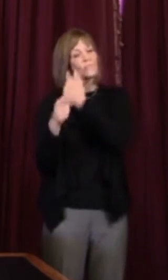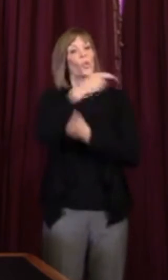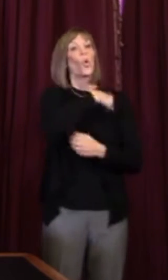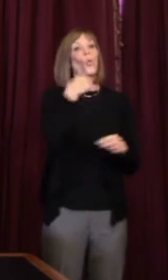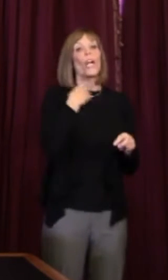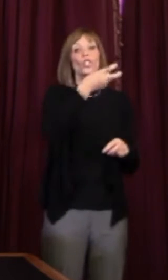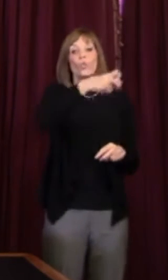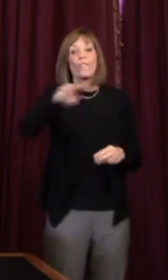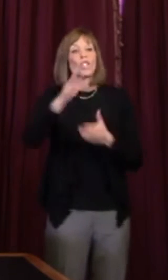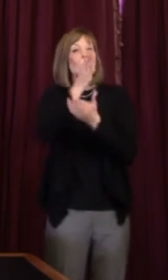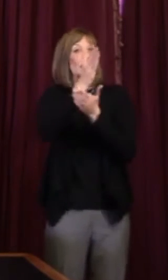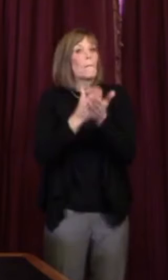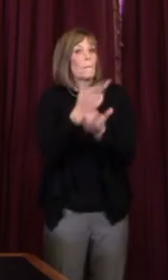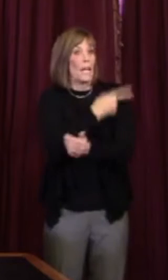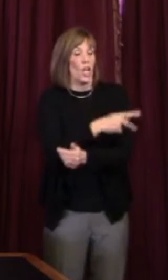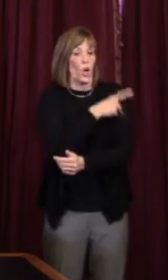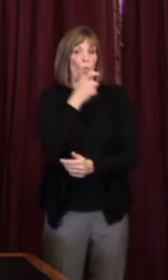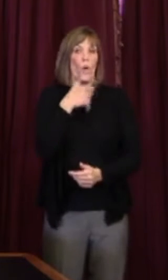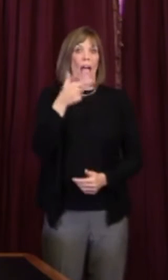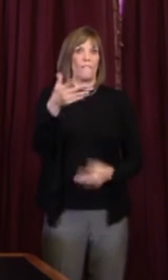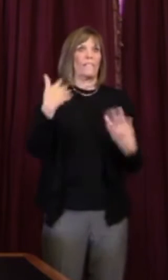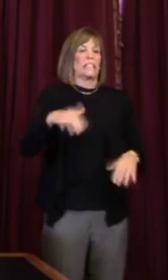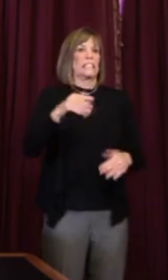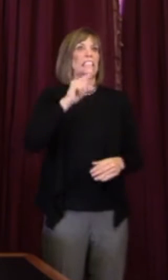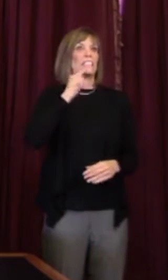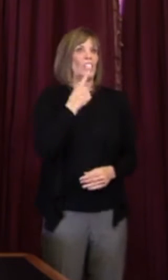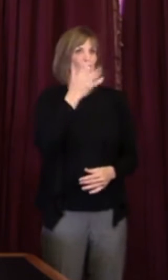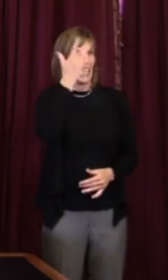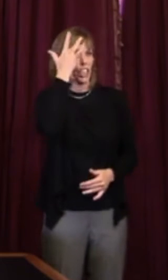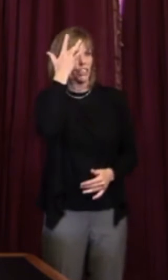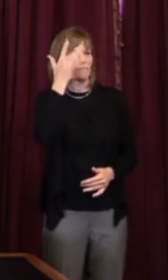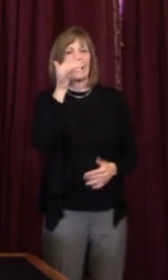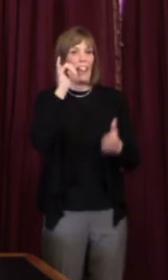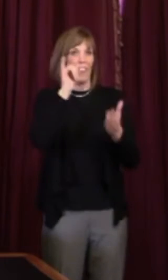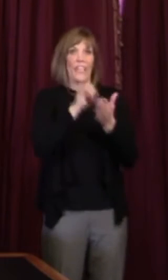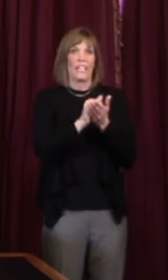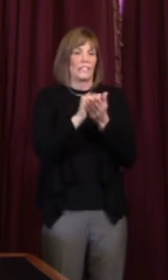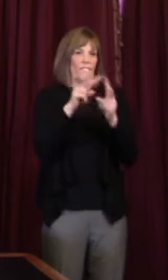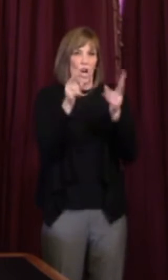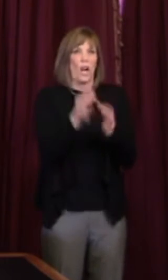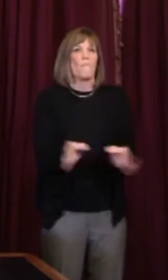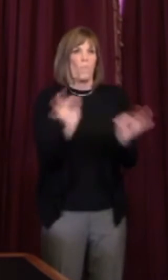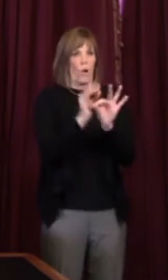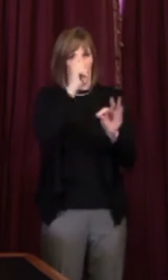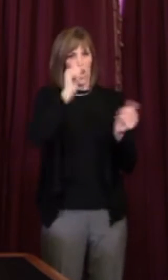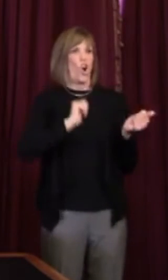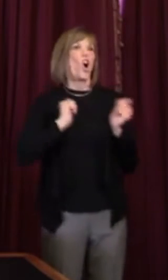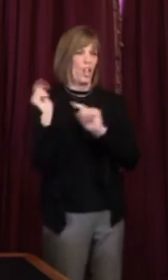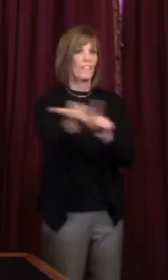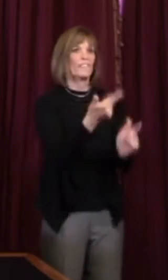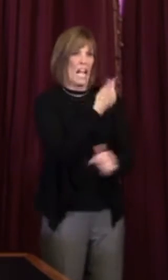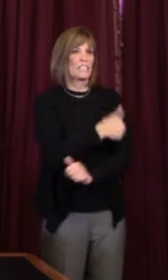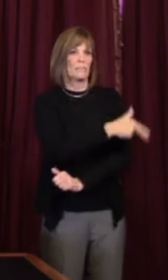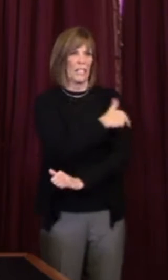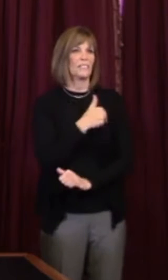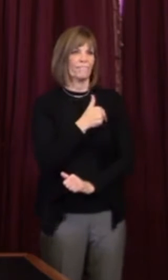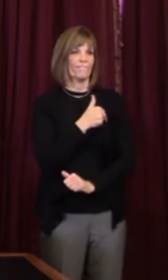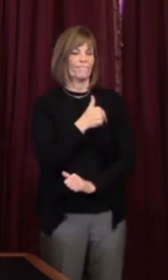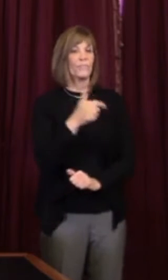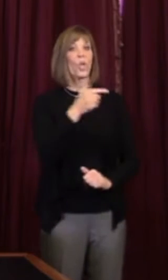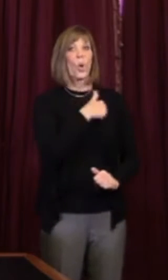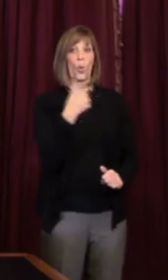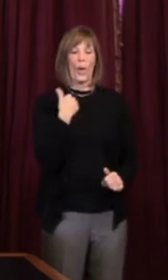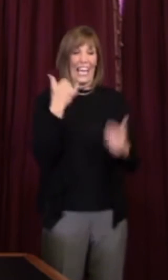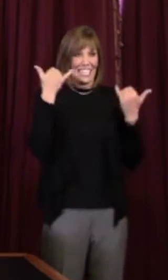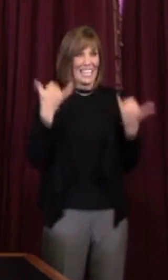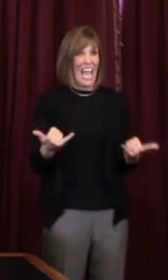by severe illness or injury is normal to all our operations at each of our hospitals. We are at a critical